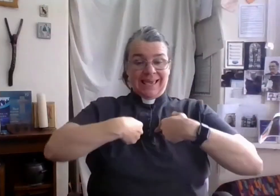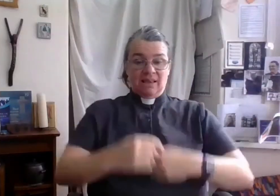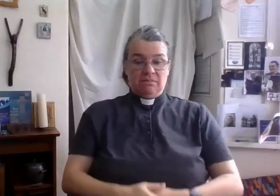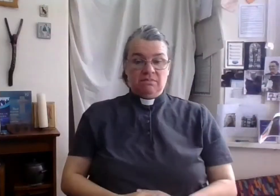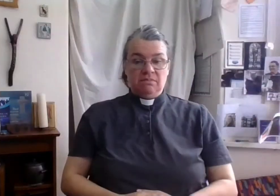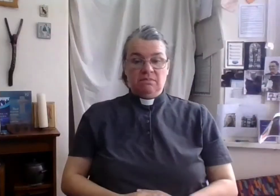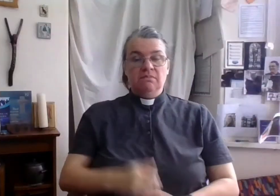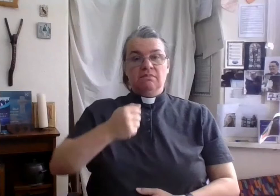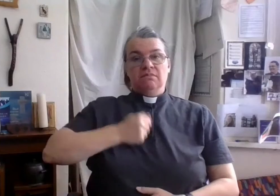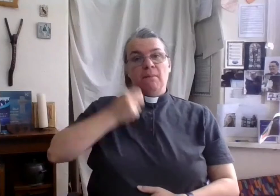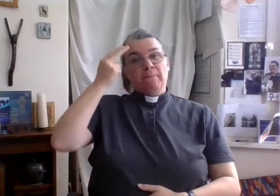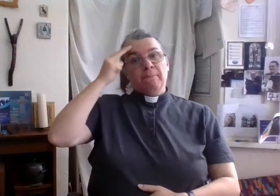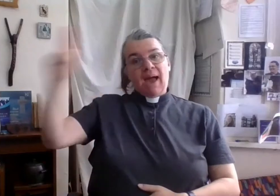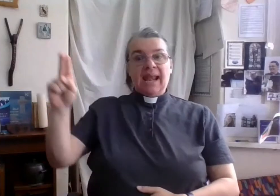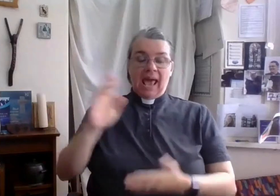including me.